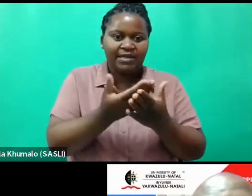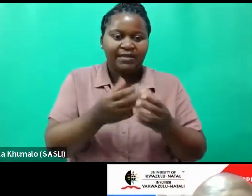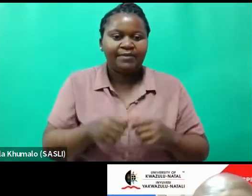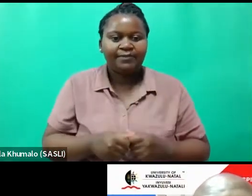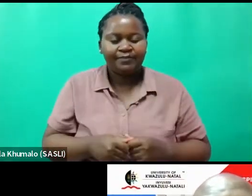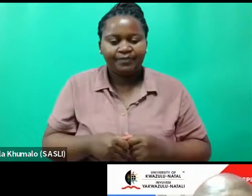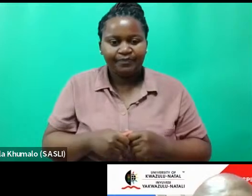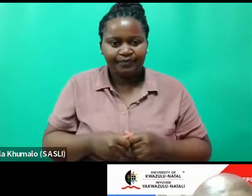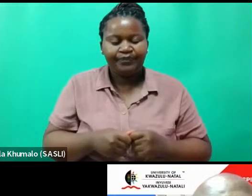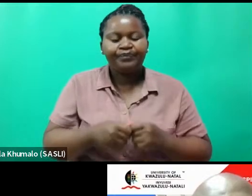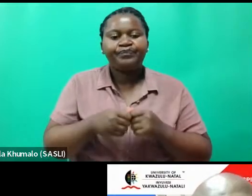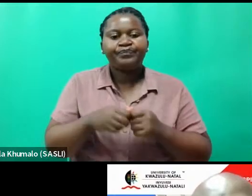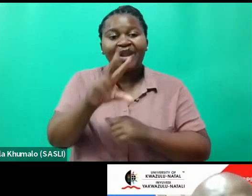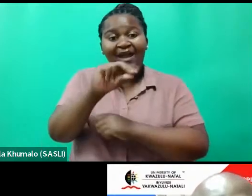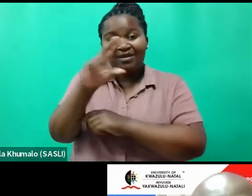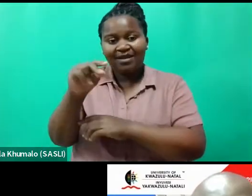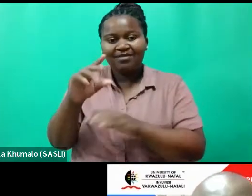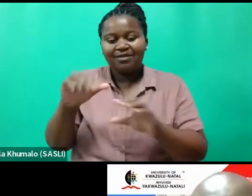Another challenge,